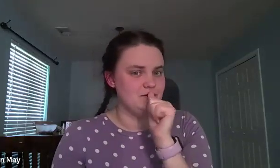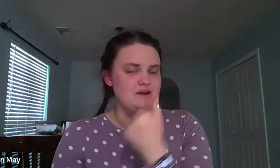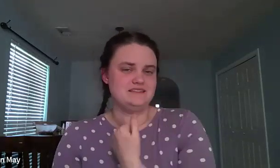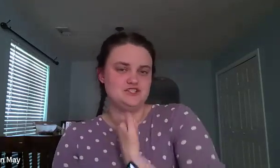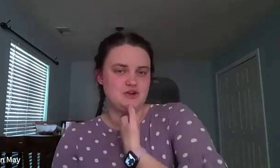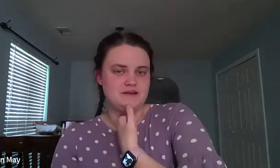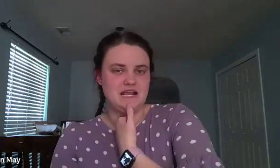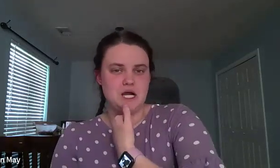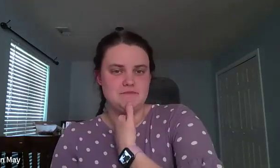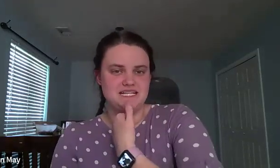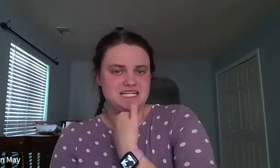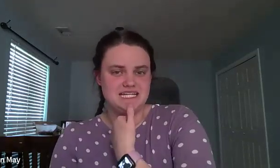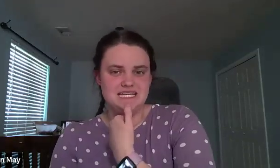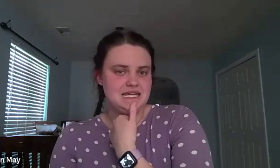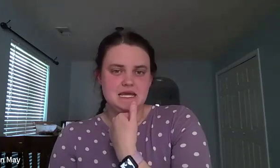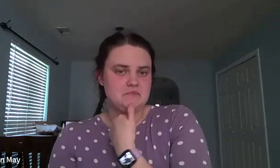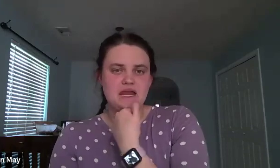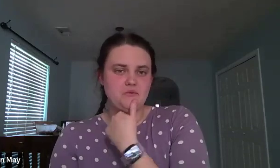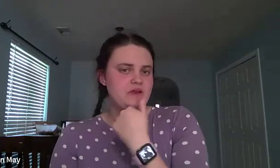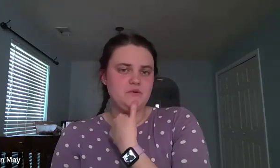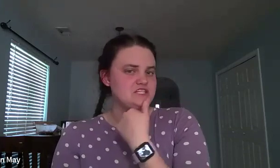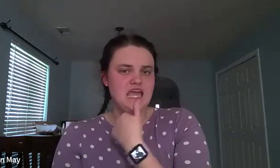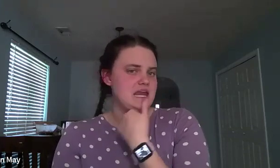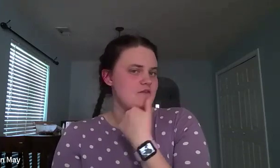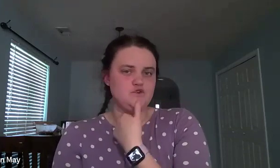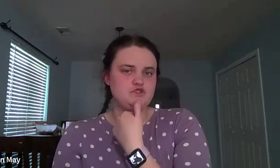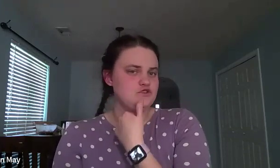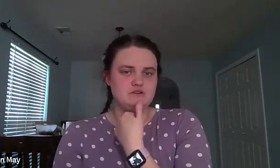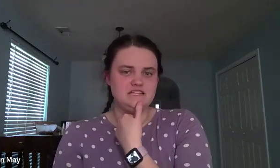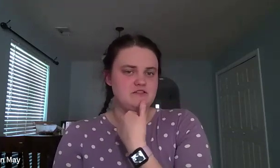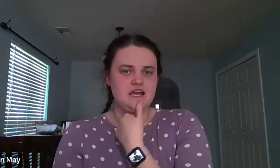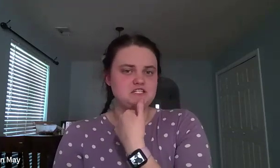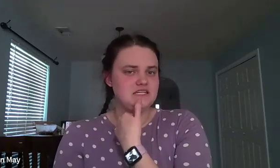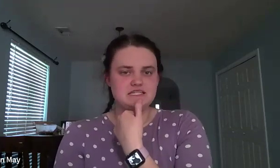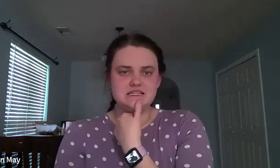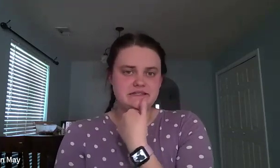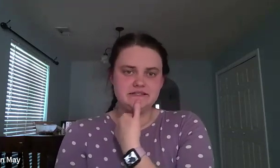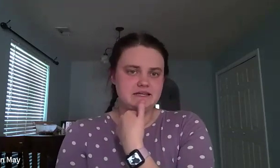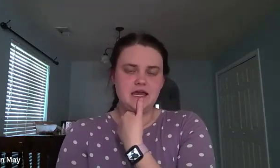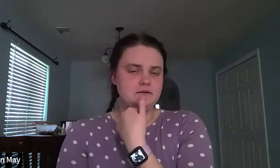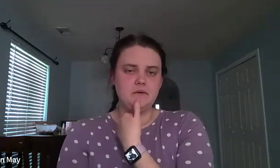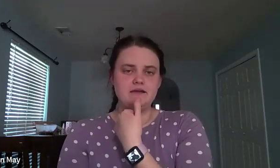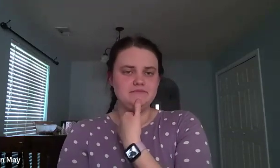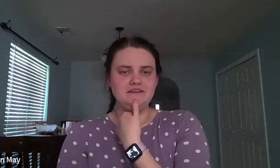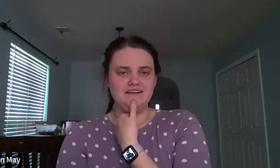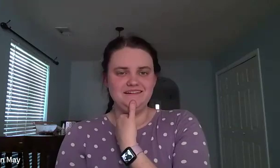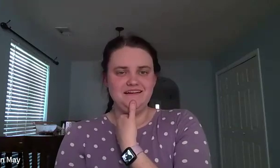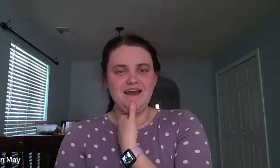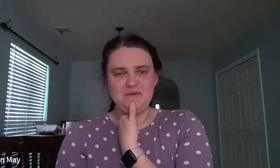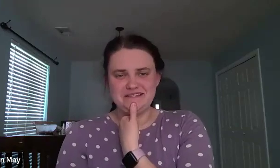Whereas like strawberries like on my chin. But I really wish they hadn't had those two so close together. I just think it's silly. I don't know why. But yeah, I hope I did